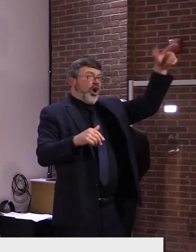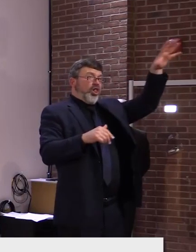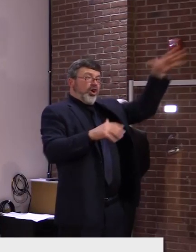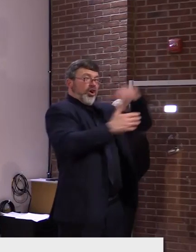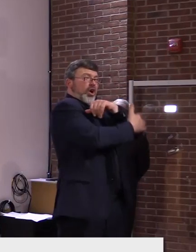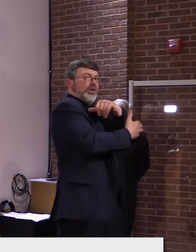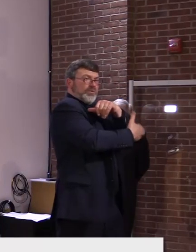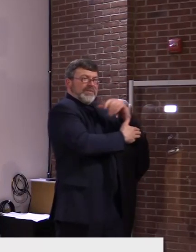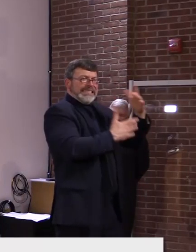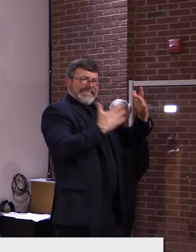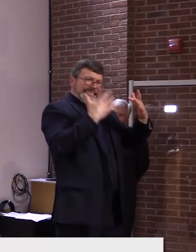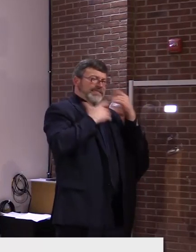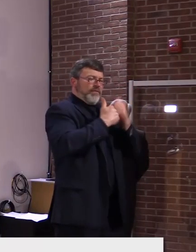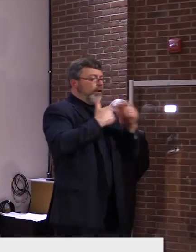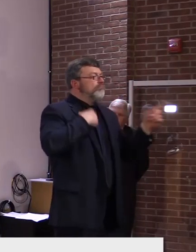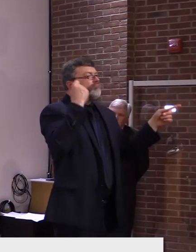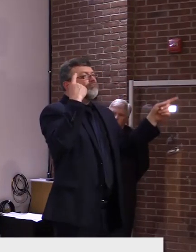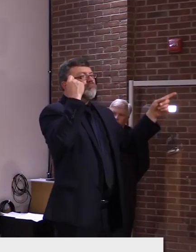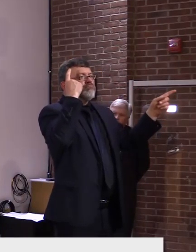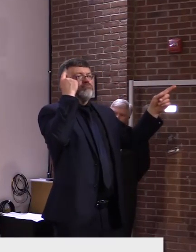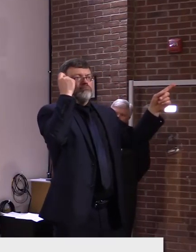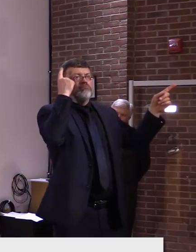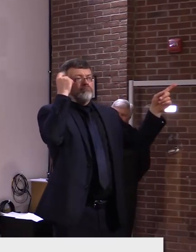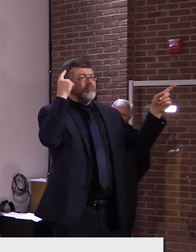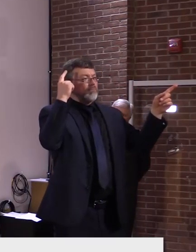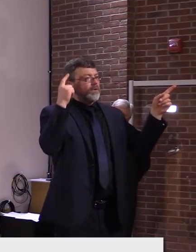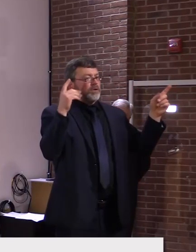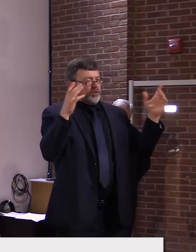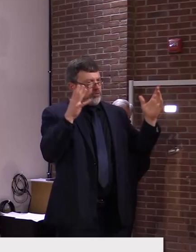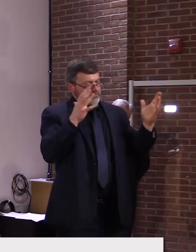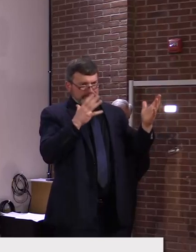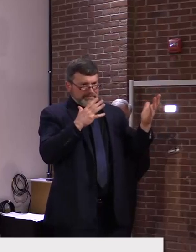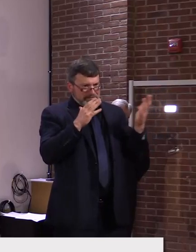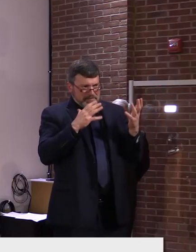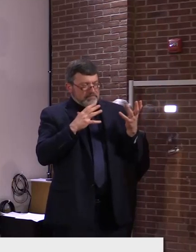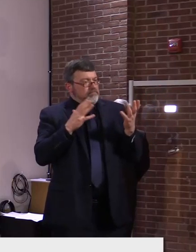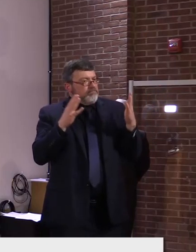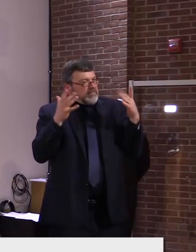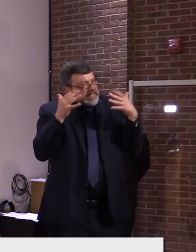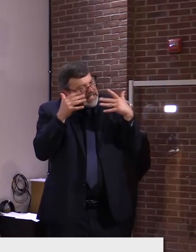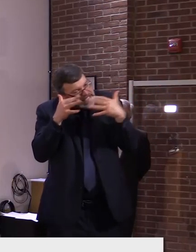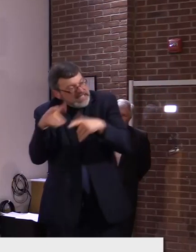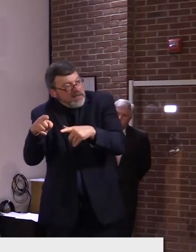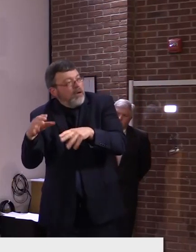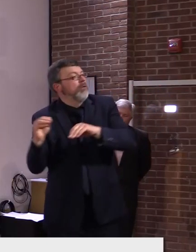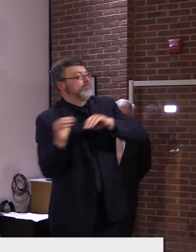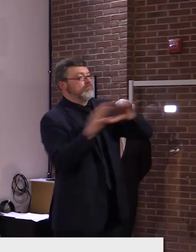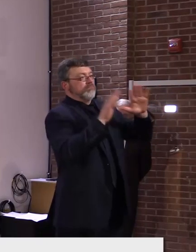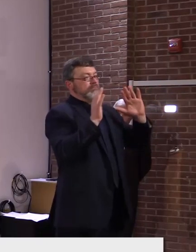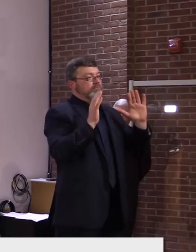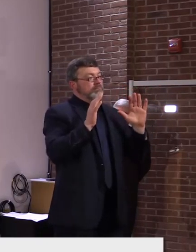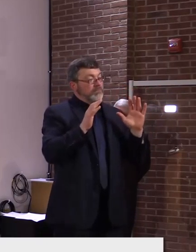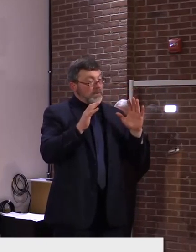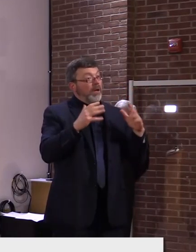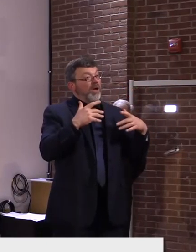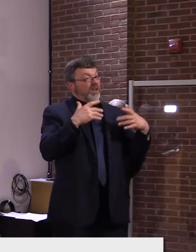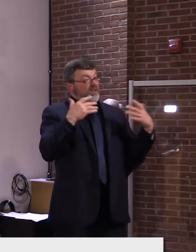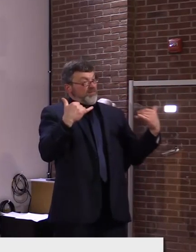us navigate these new waters. For instance, the Pfizer refrigeration longevity of the vaccine going